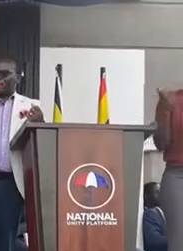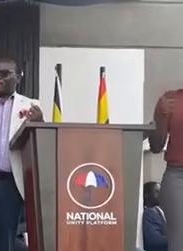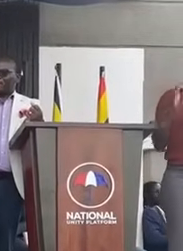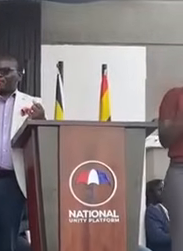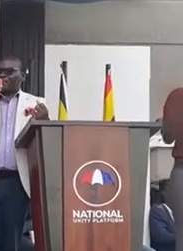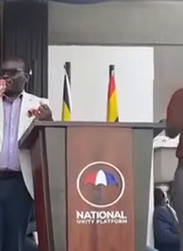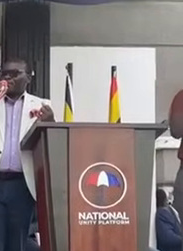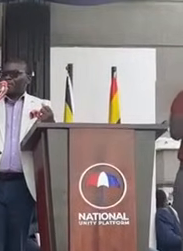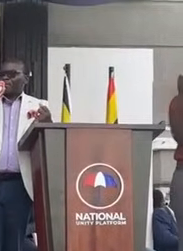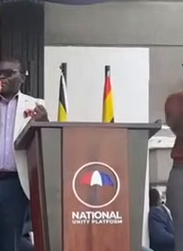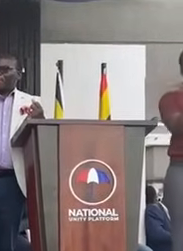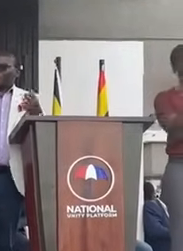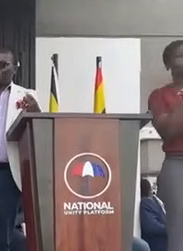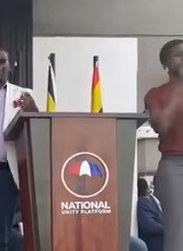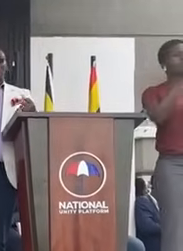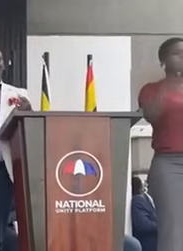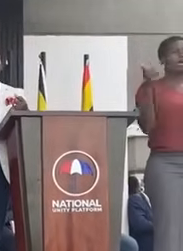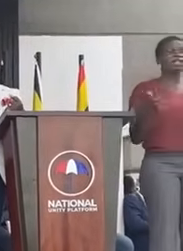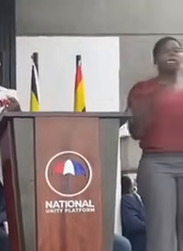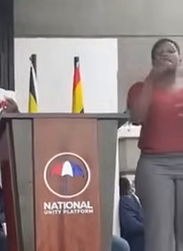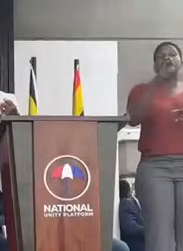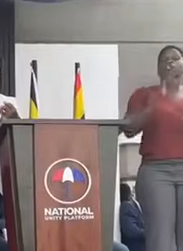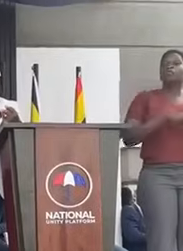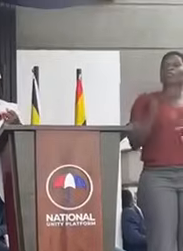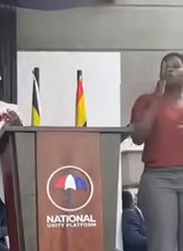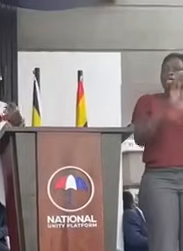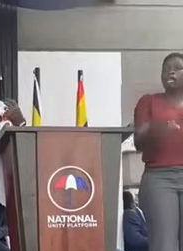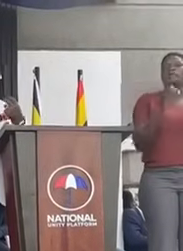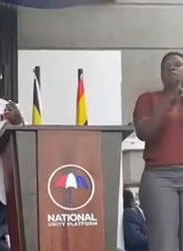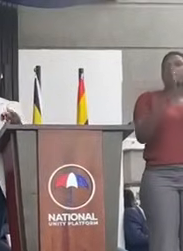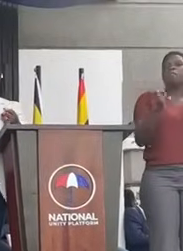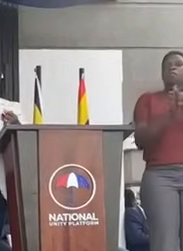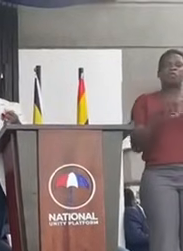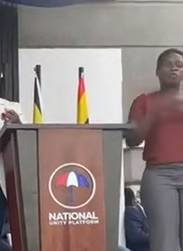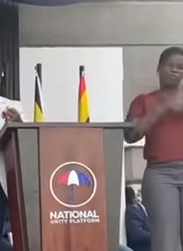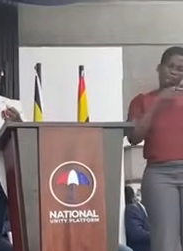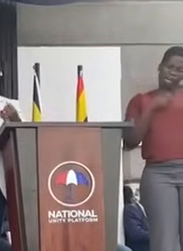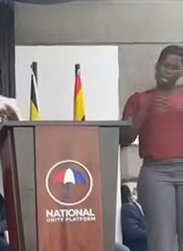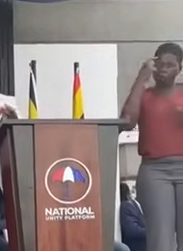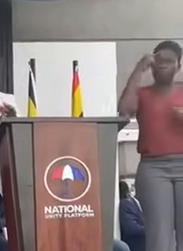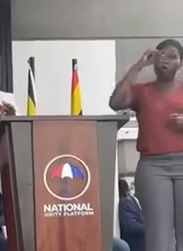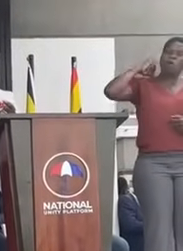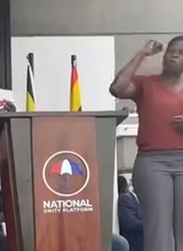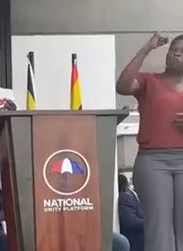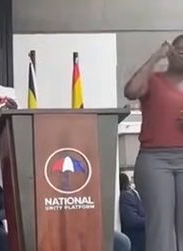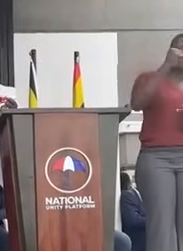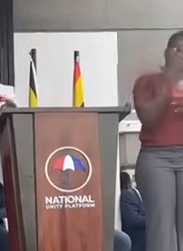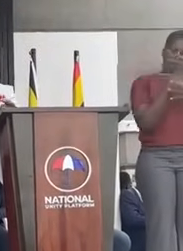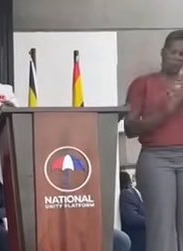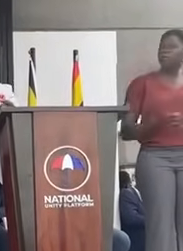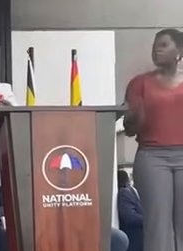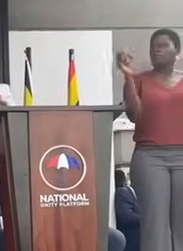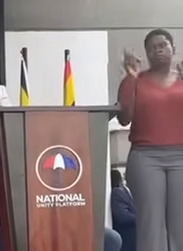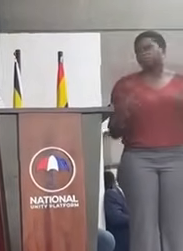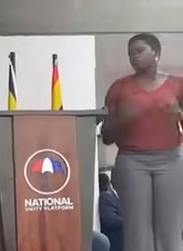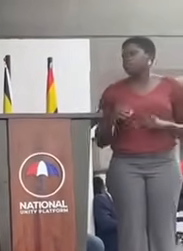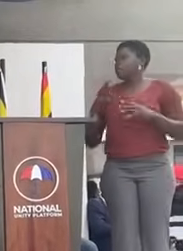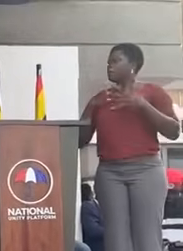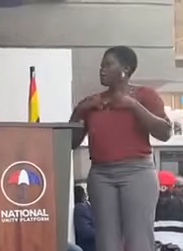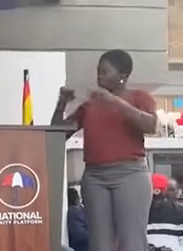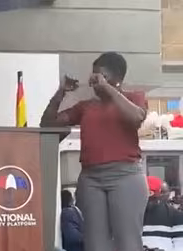muwabulingane. Otujja okuzimba omutima ogwo ogwa People Power ogutafa. Mr.